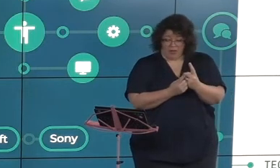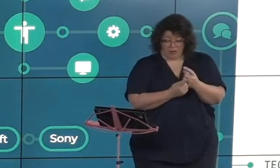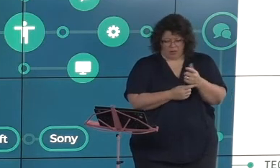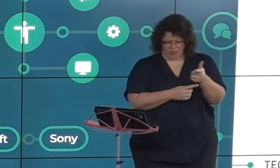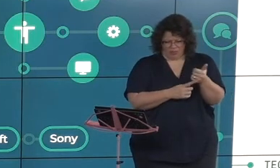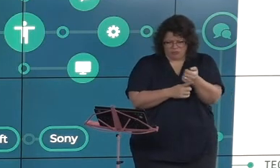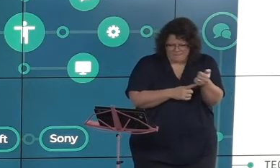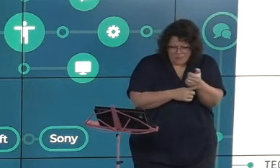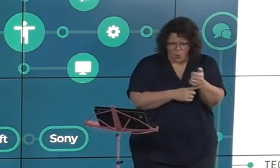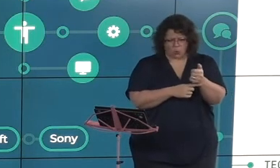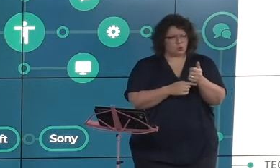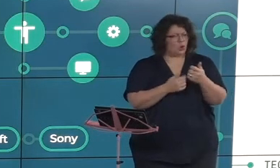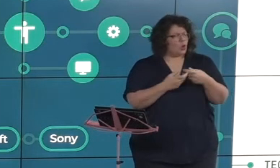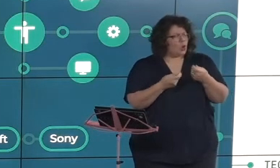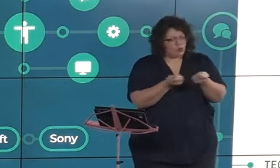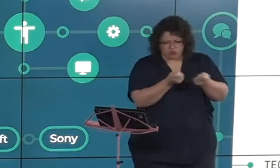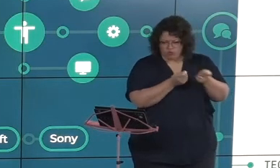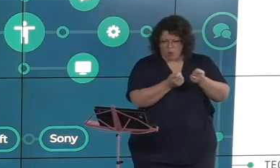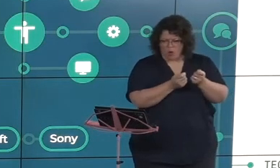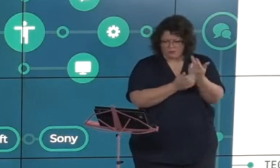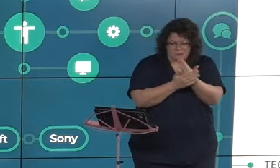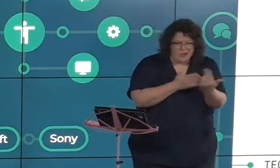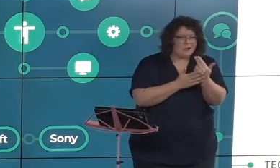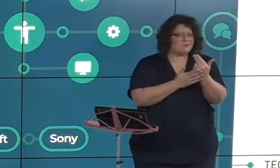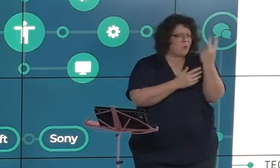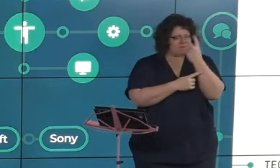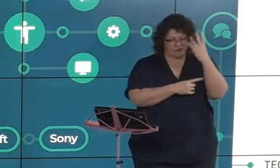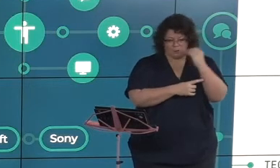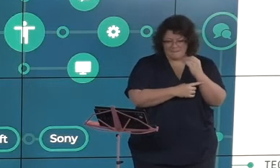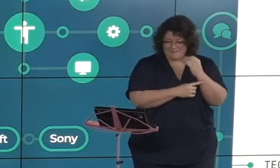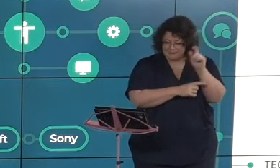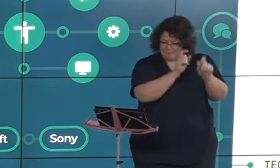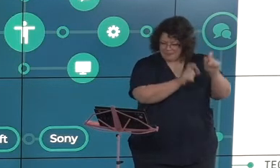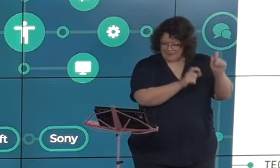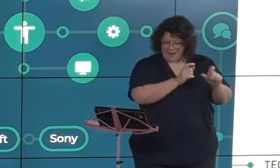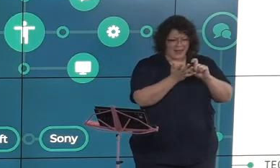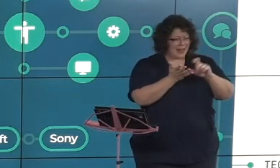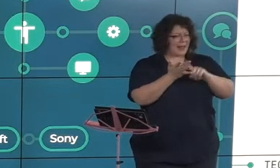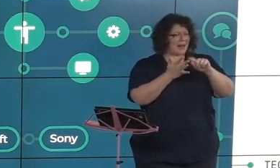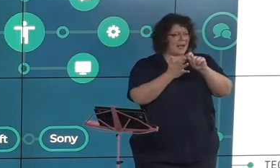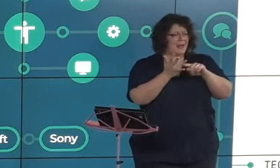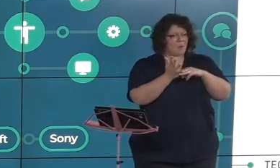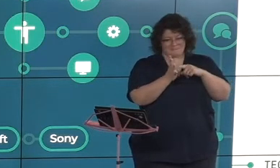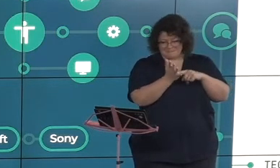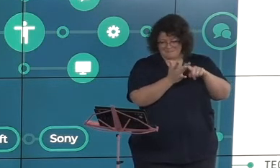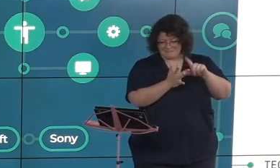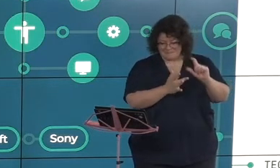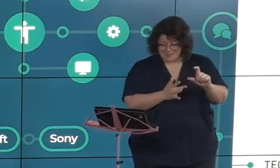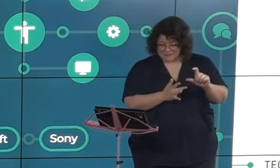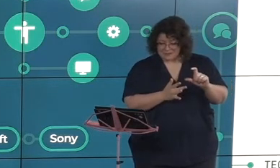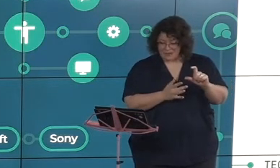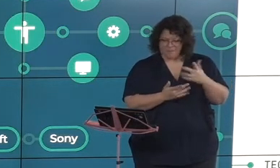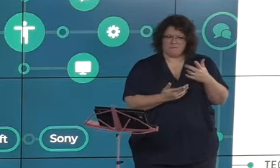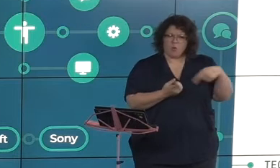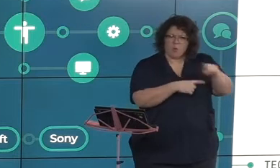can watch or listen to a video on a tube or whatever it is. But then I was just even thinking this morning as I was coming in here,